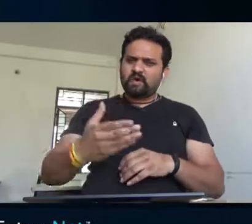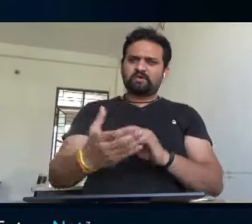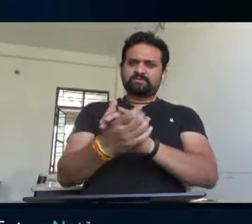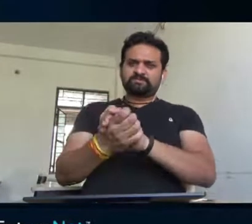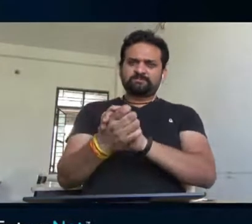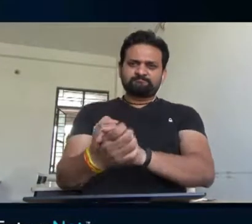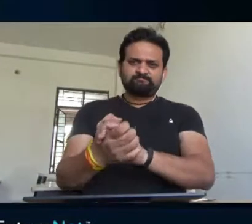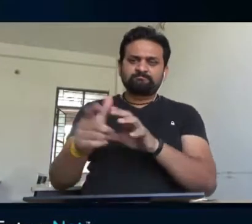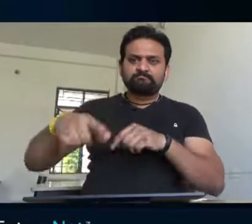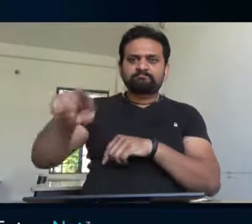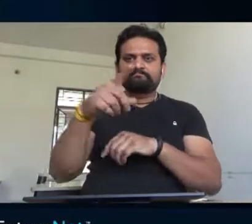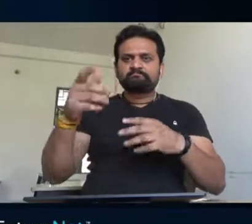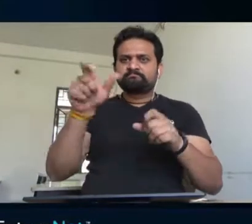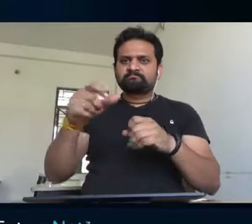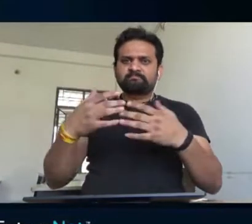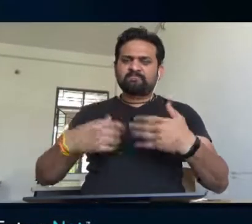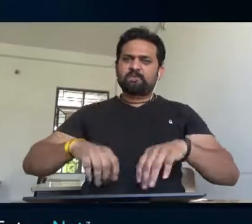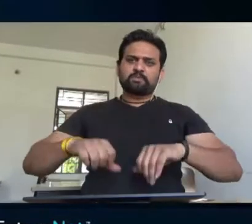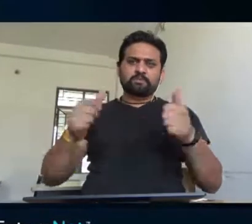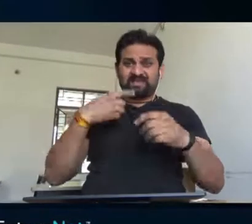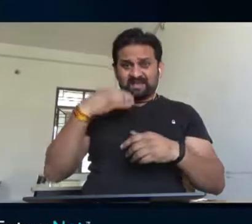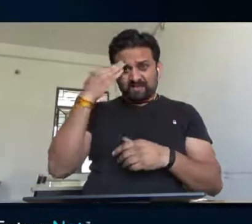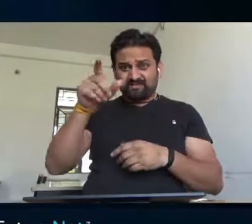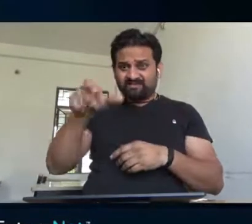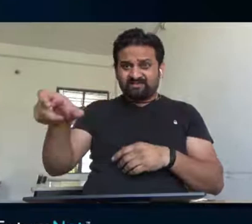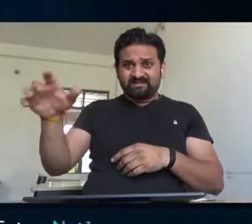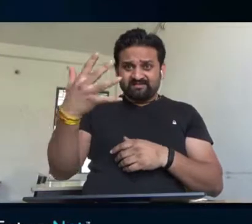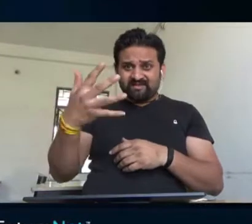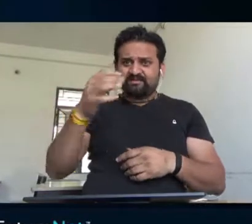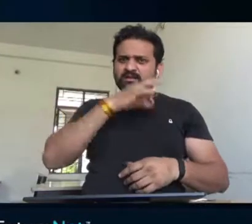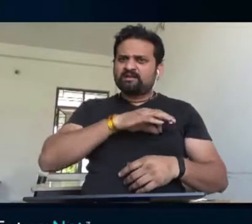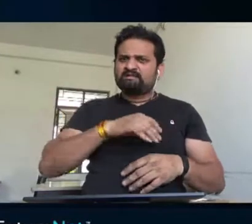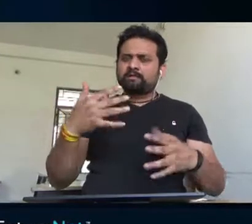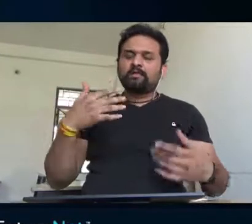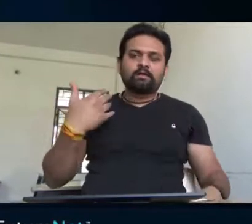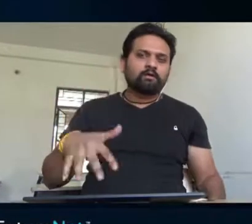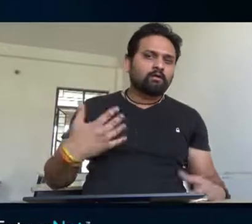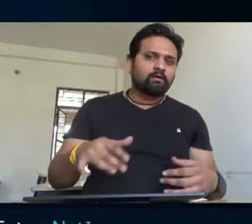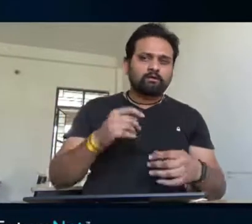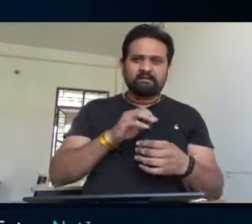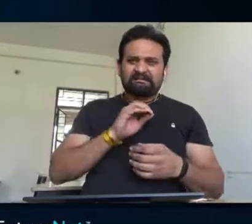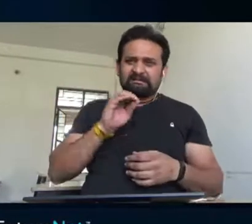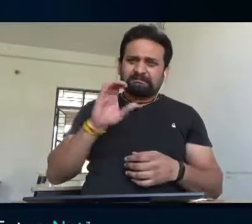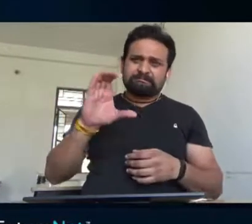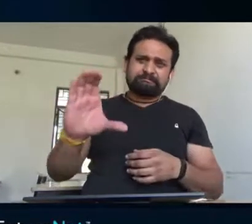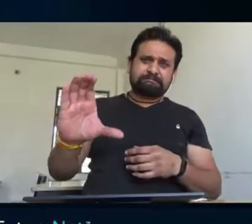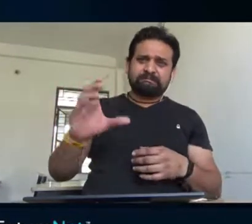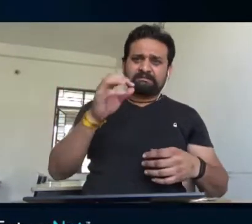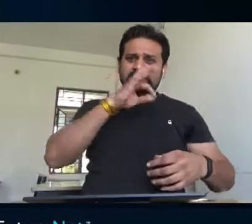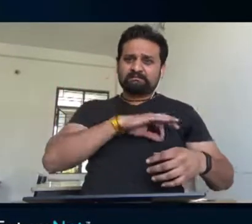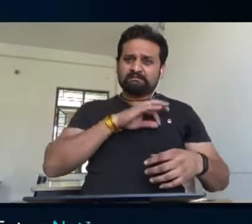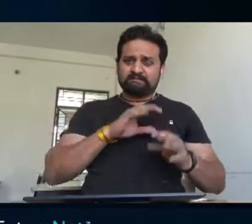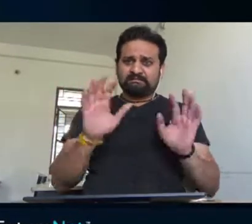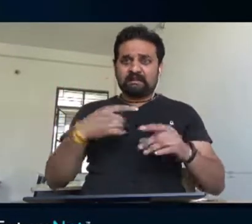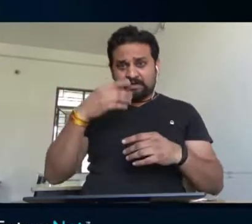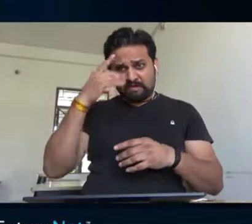congratulations to these persons. And I know the income of these guys. Oh my God. All of them are more than happy,